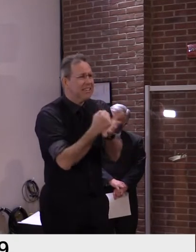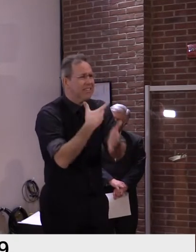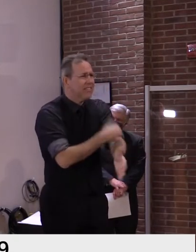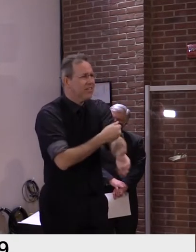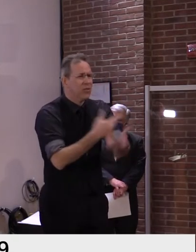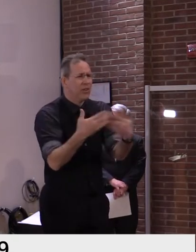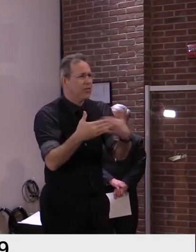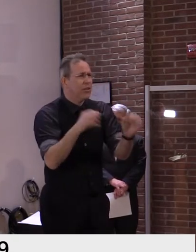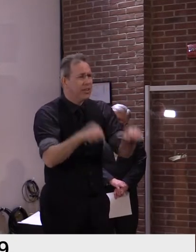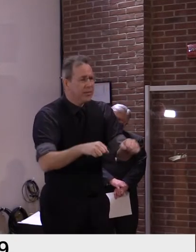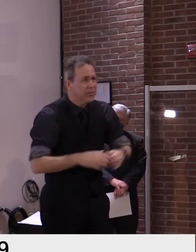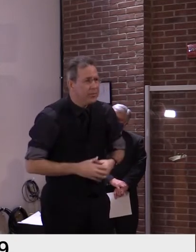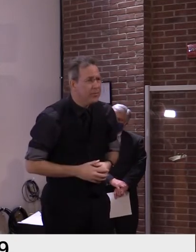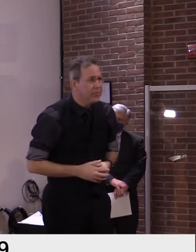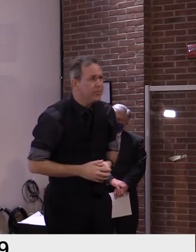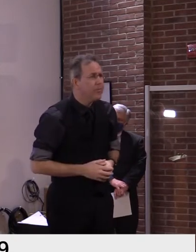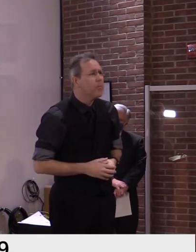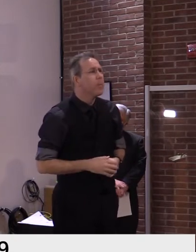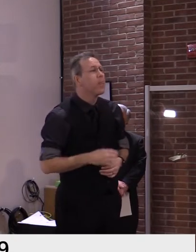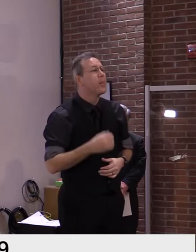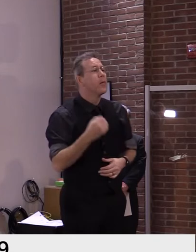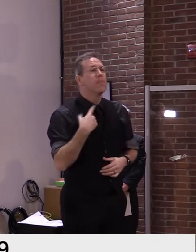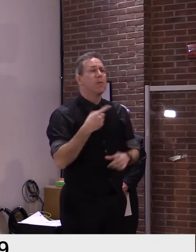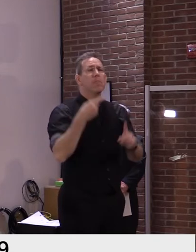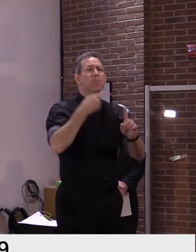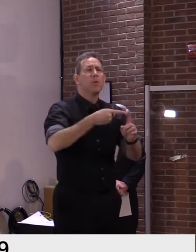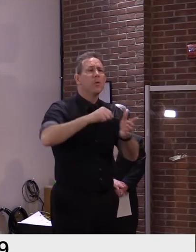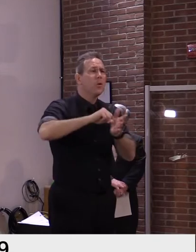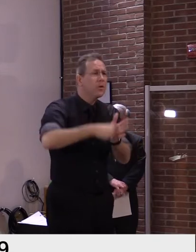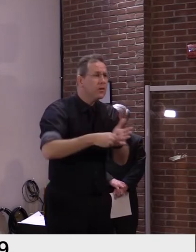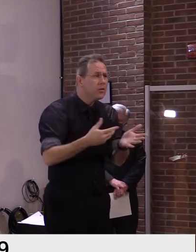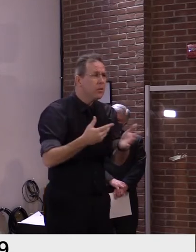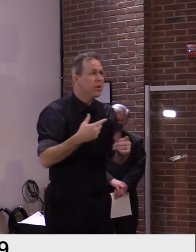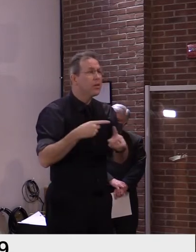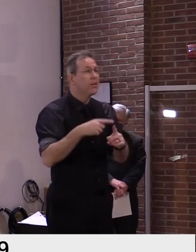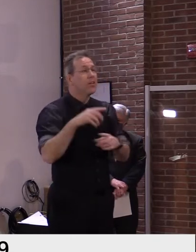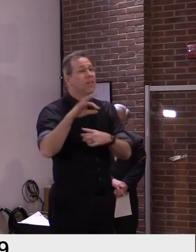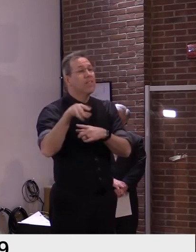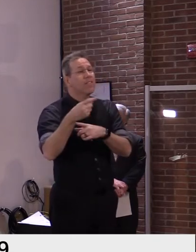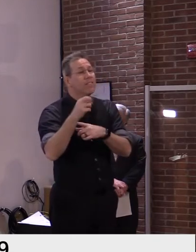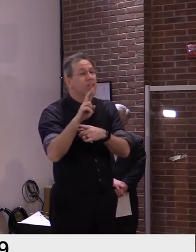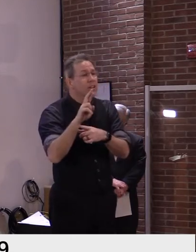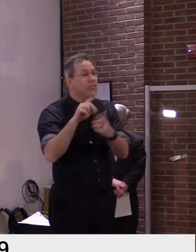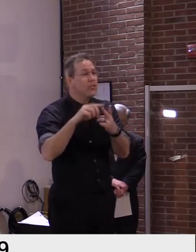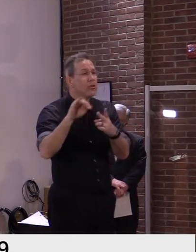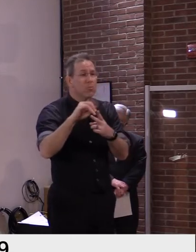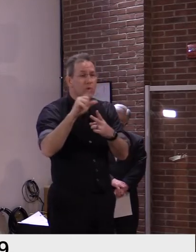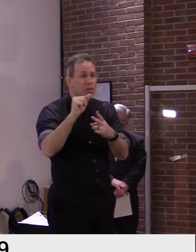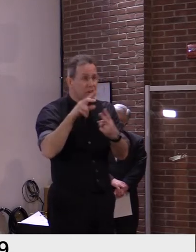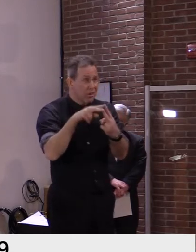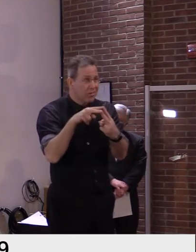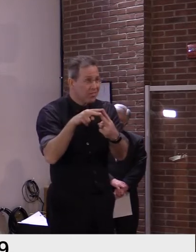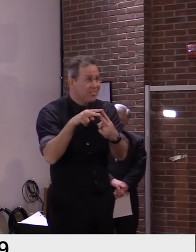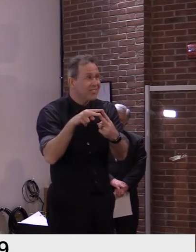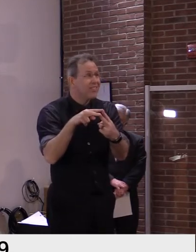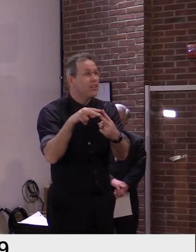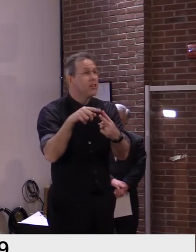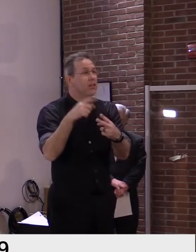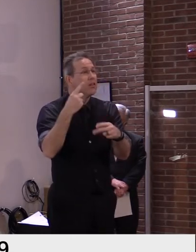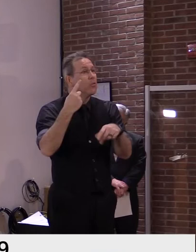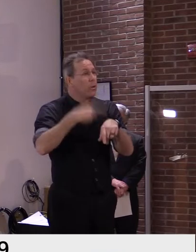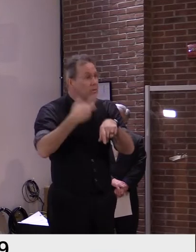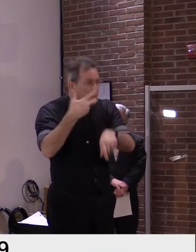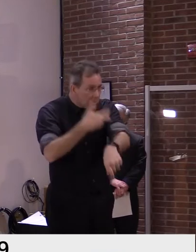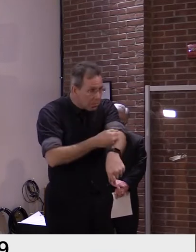Pfizer and the Moderna, you know, I'm not sure, you know, anybody is going to be 100% compliant